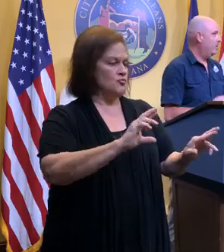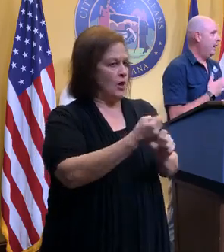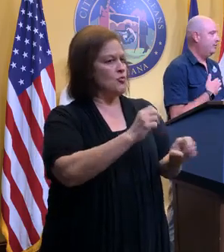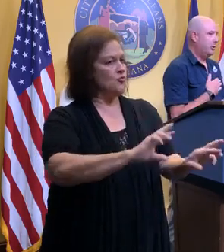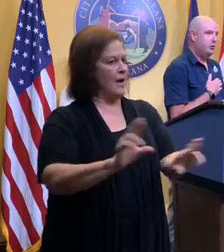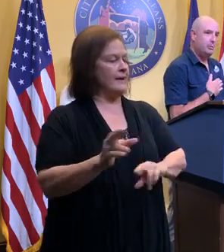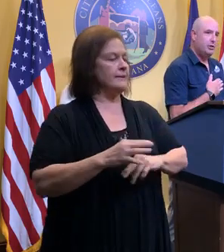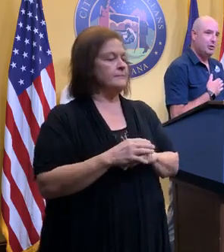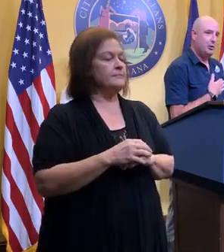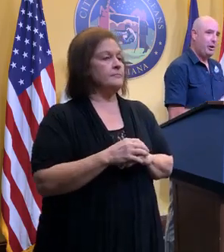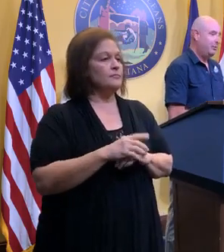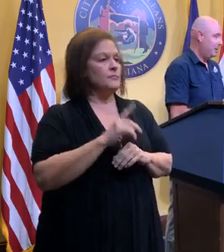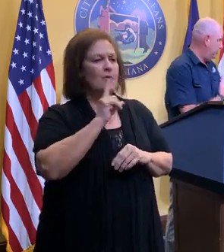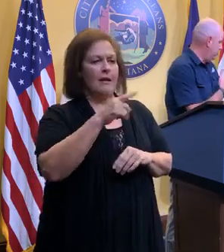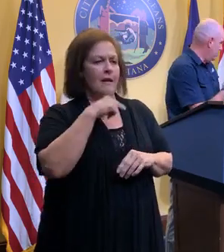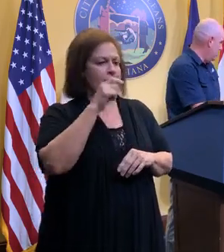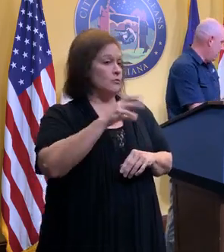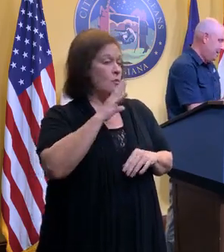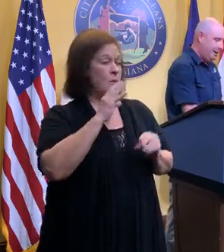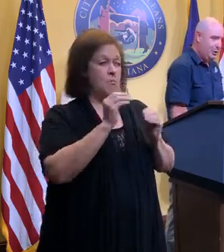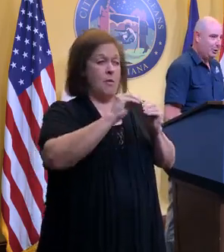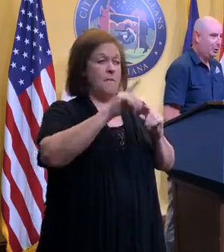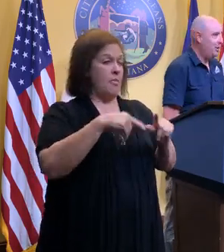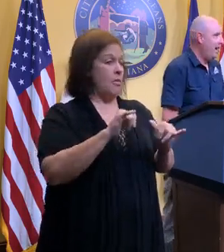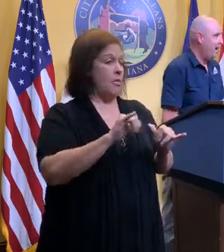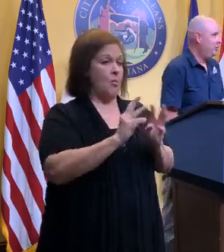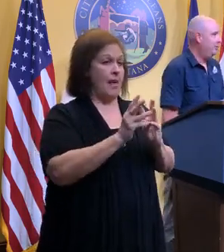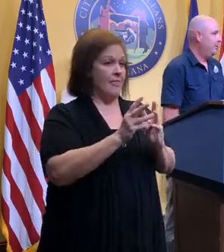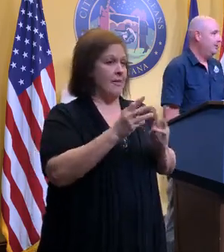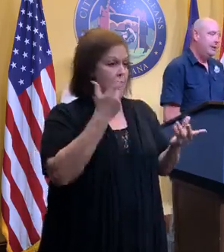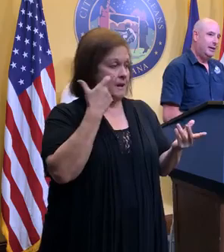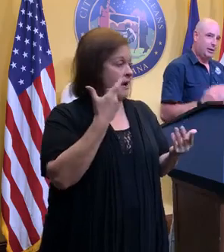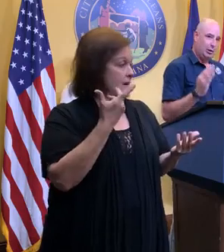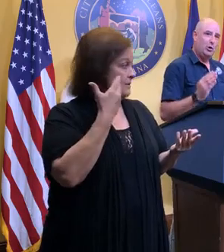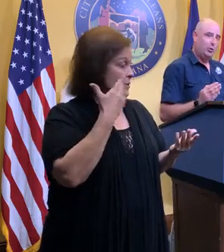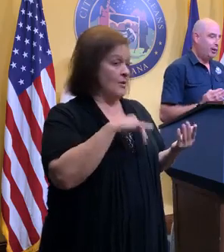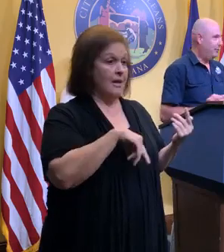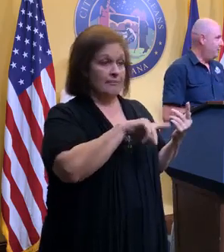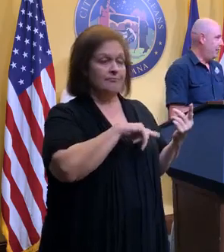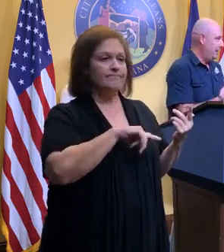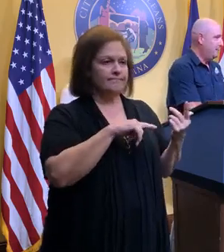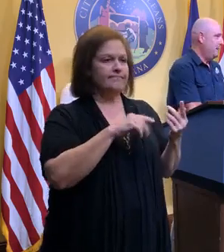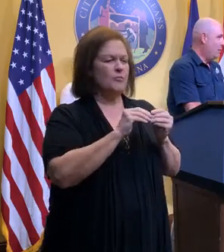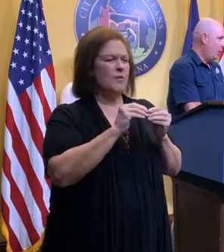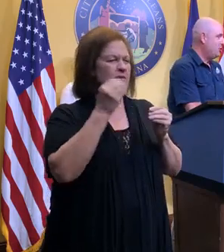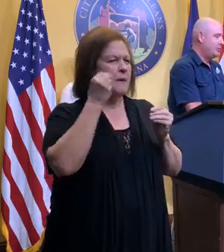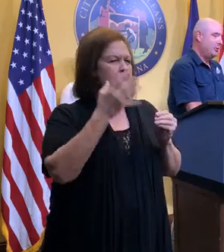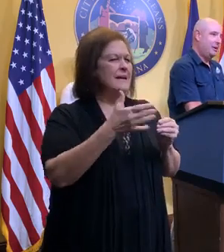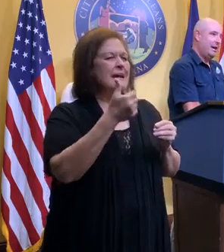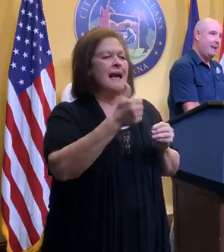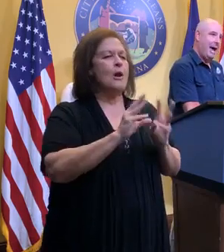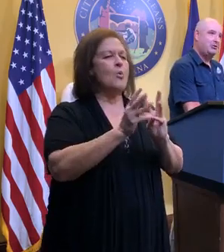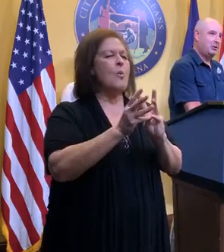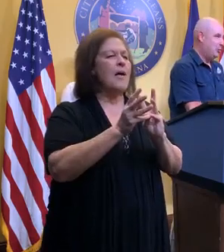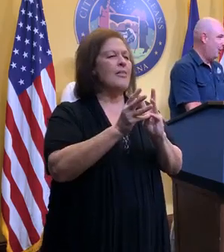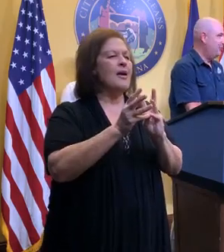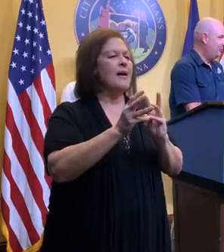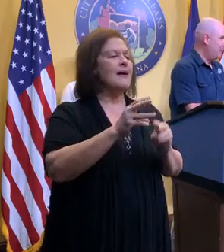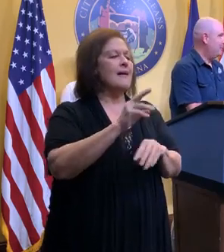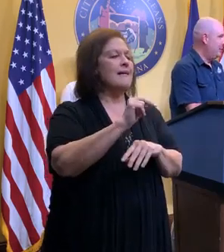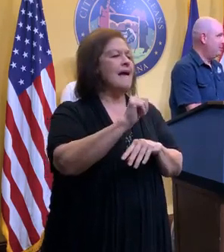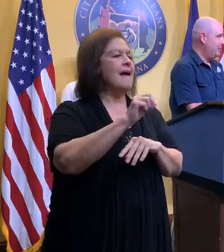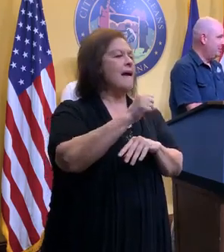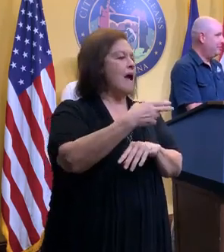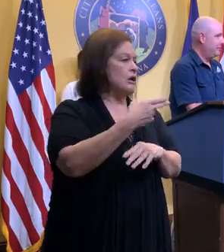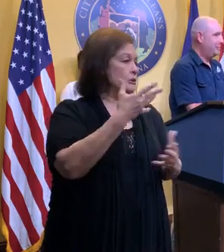so really, I don't have to go too much into the weather because I'm really happy. Lauren Nash is here, a little local reference. Any meteorologist with the name Nash in New